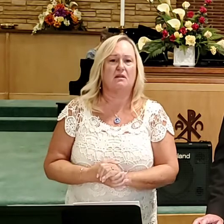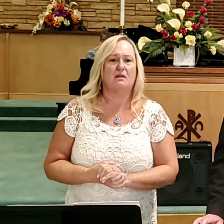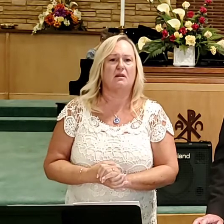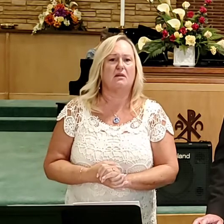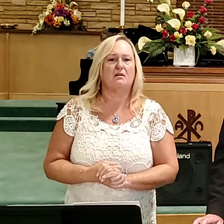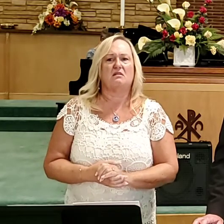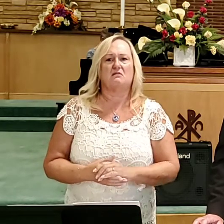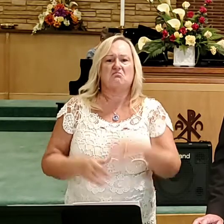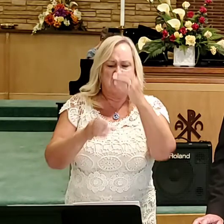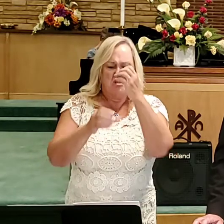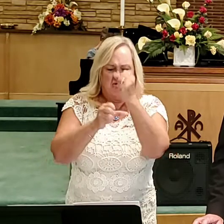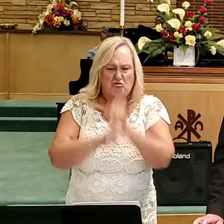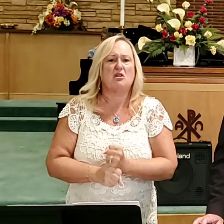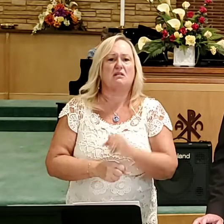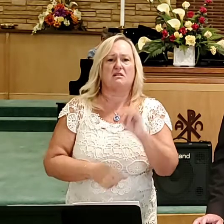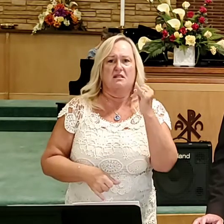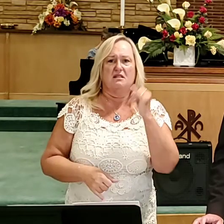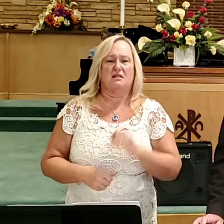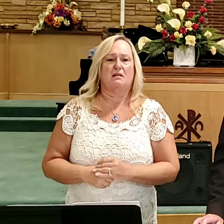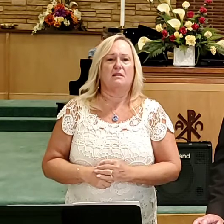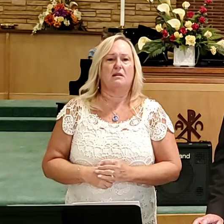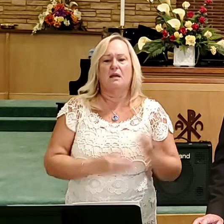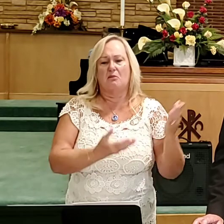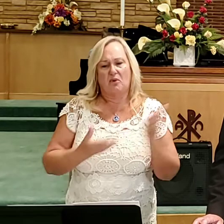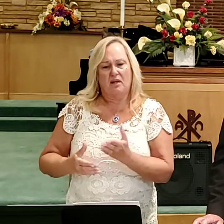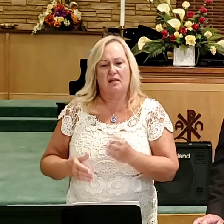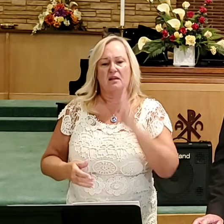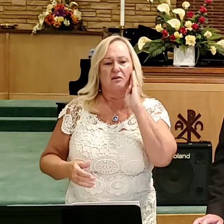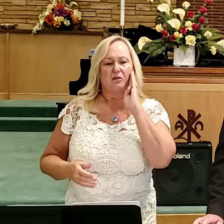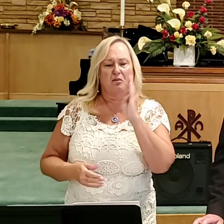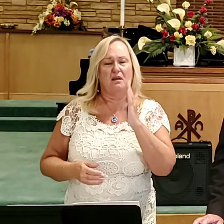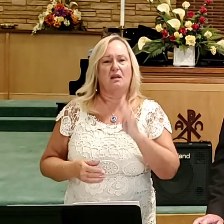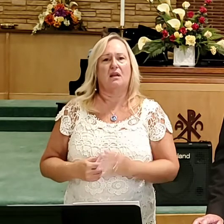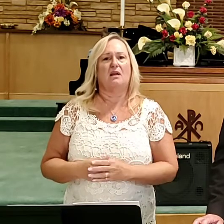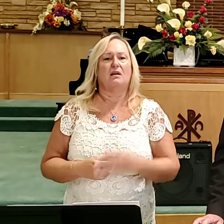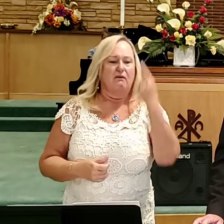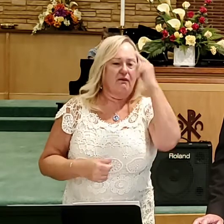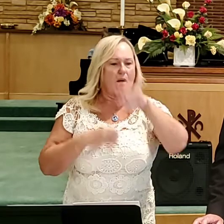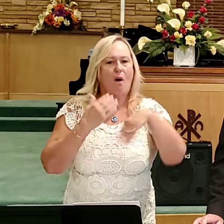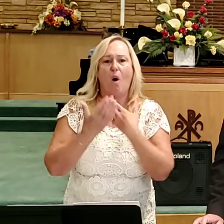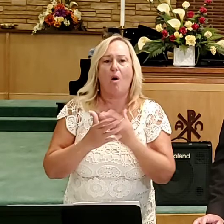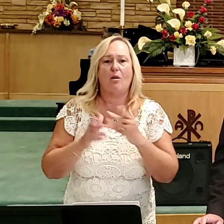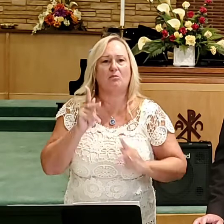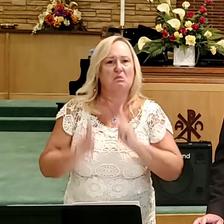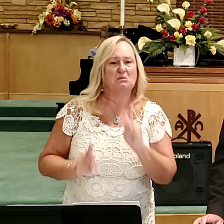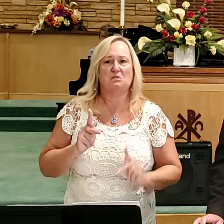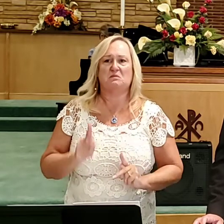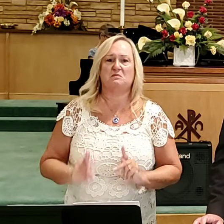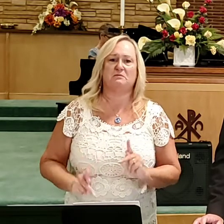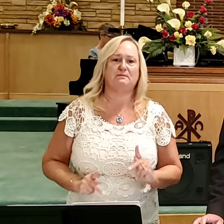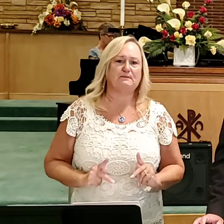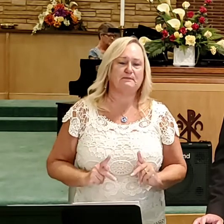to trust it, and to bring it into being for all.